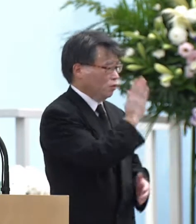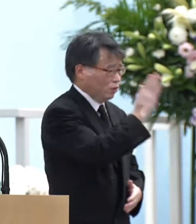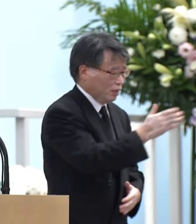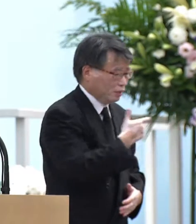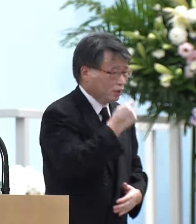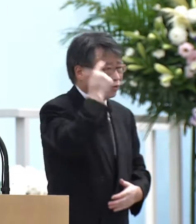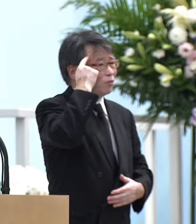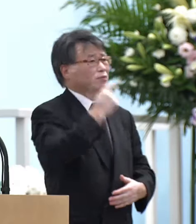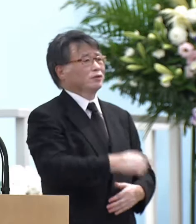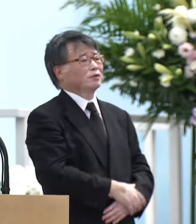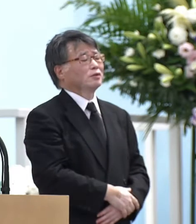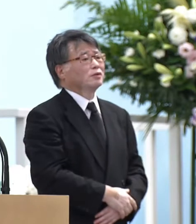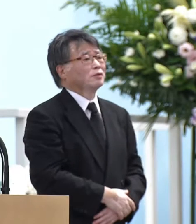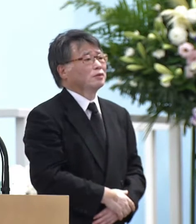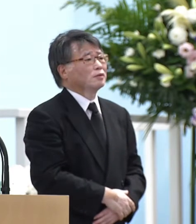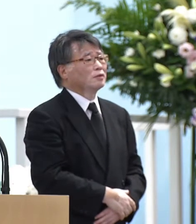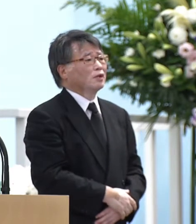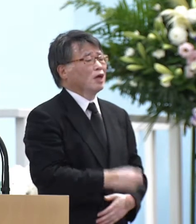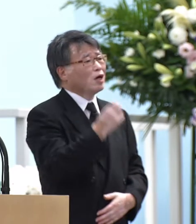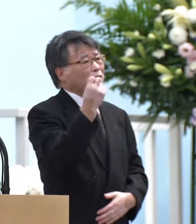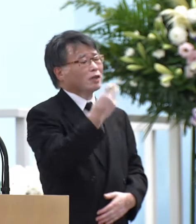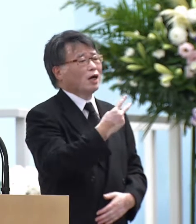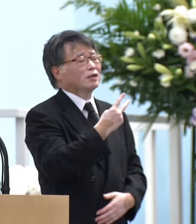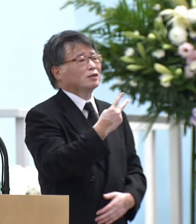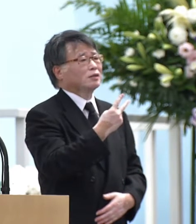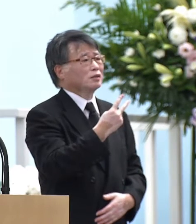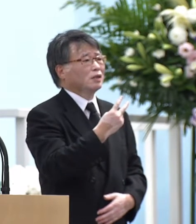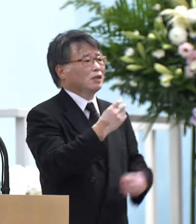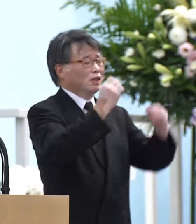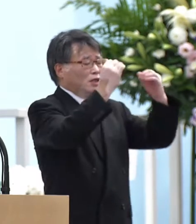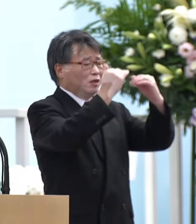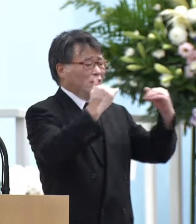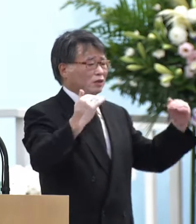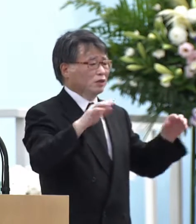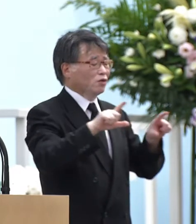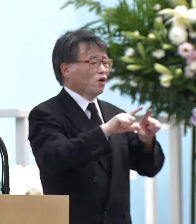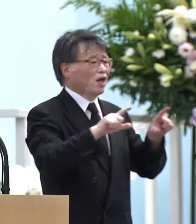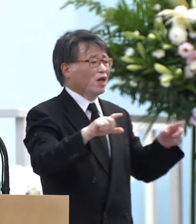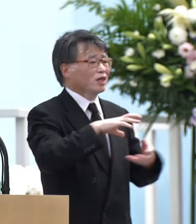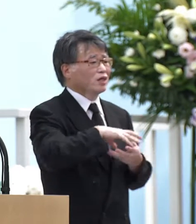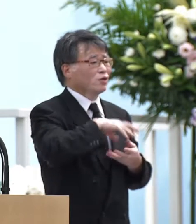role as the only country that has suffered nuclear devastation.